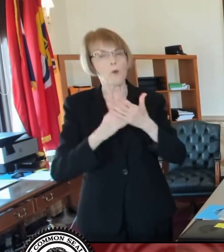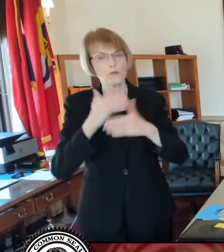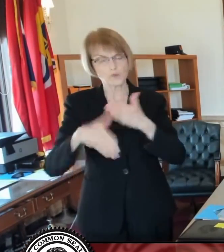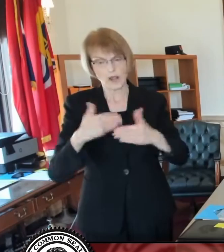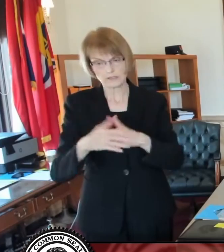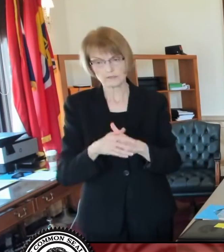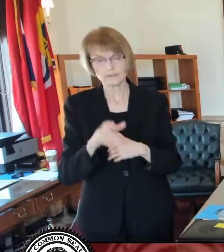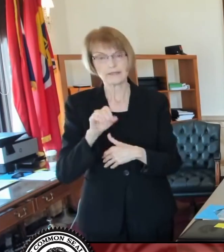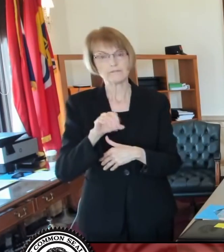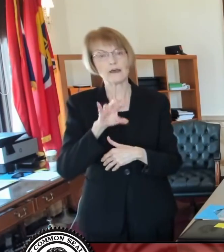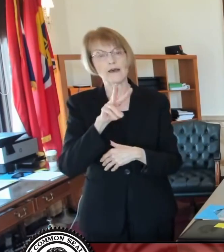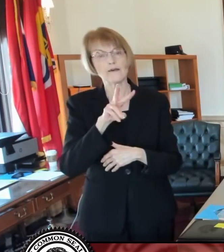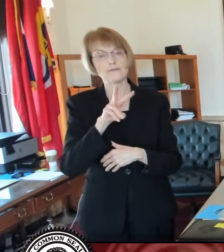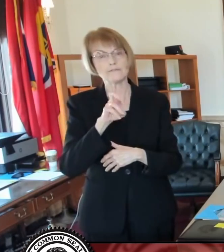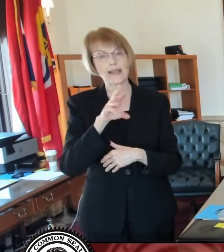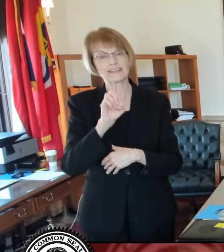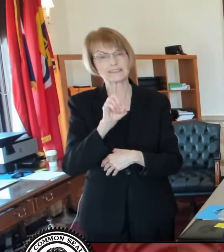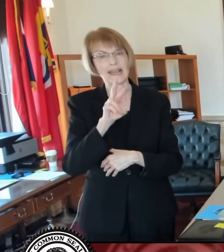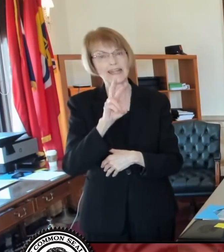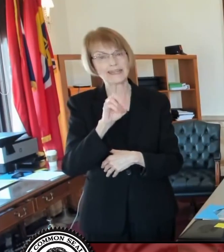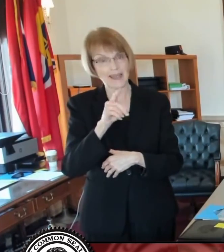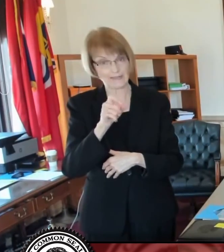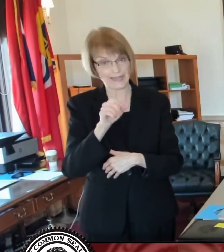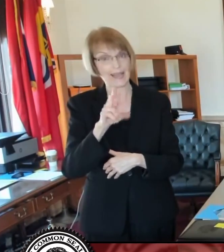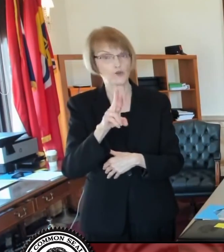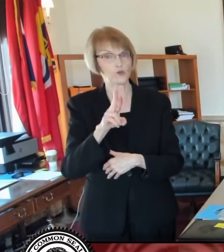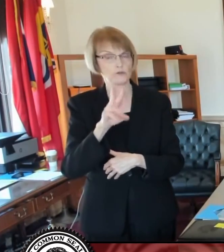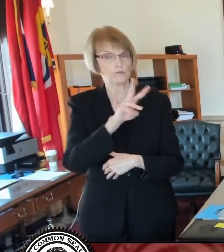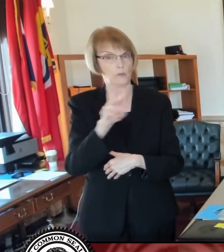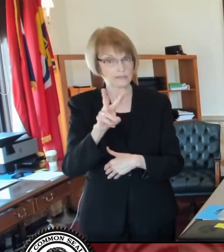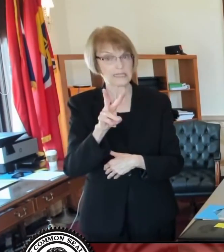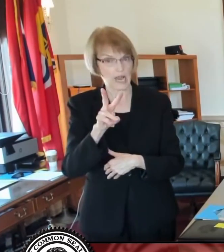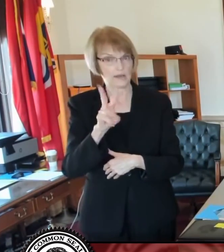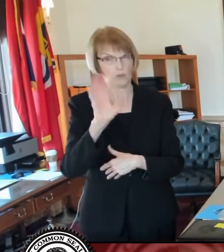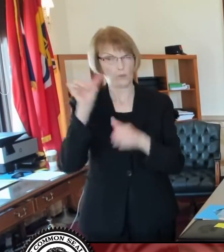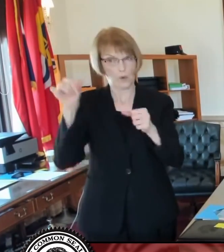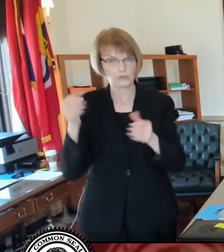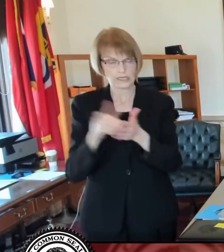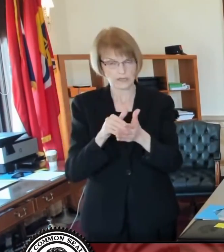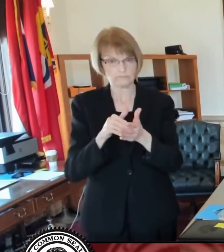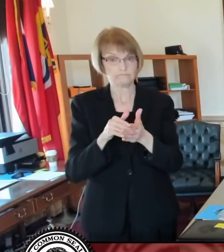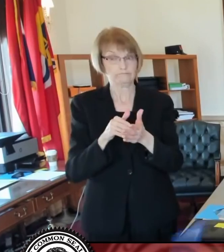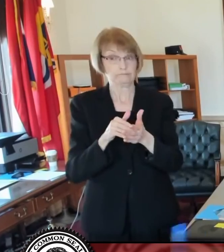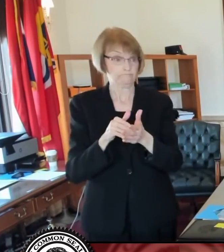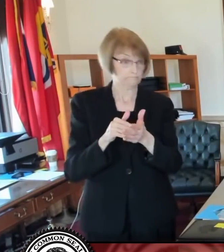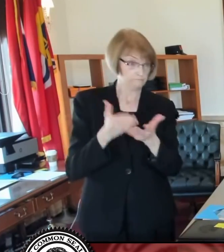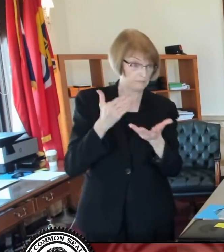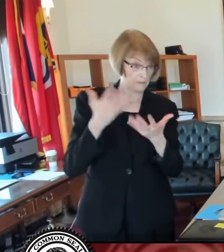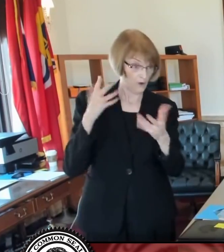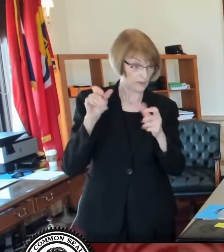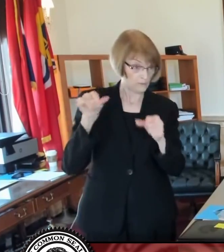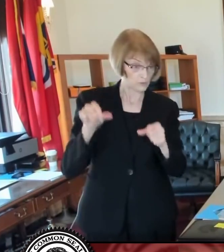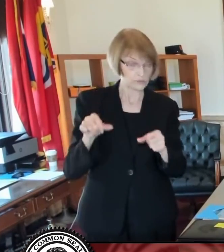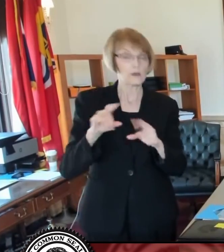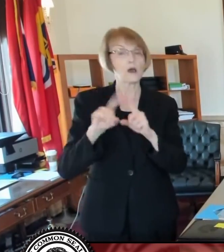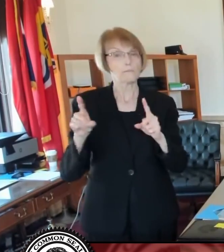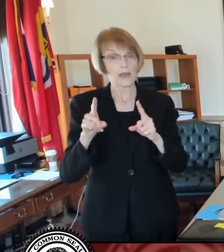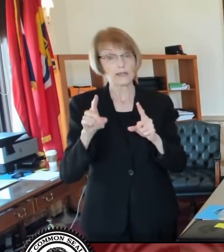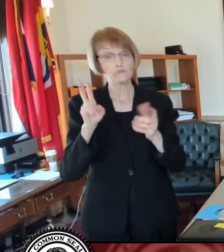Vaccine Navigator site, which we're going to post here, or maybe we just did, then you will get an invitation to